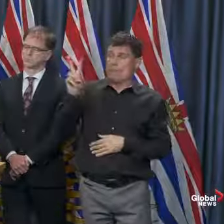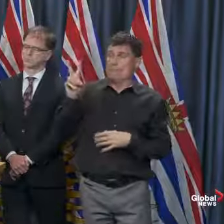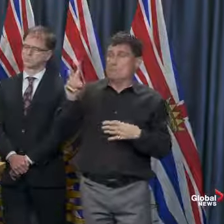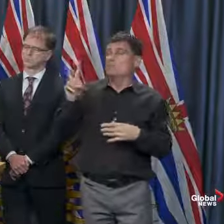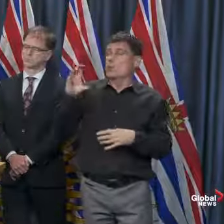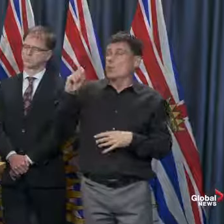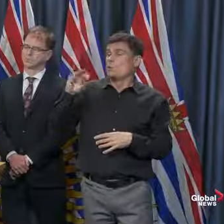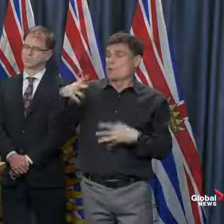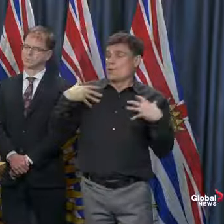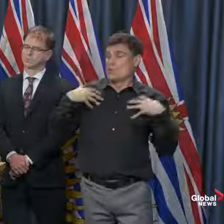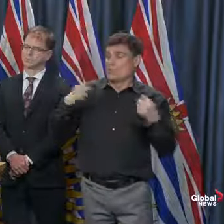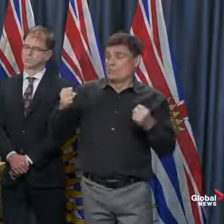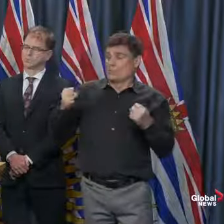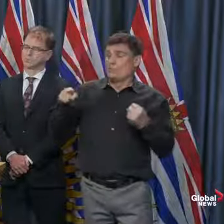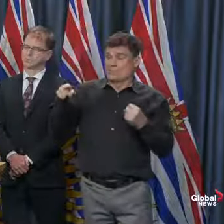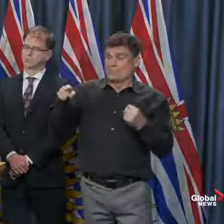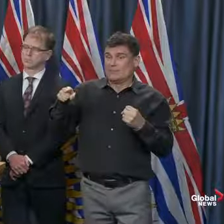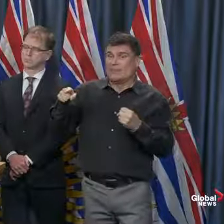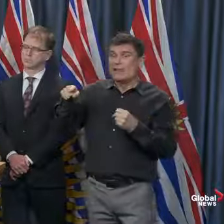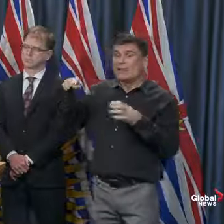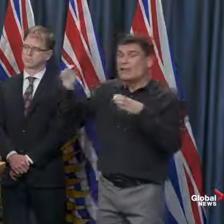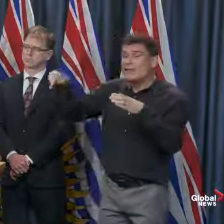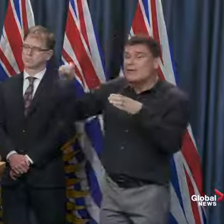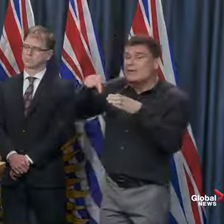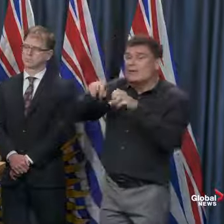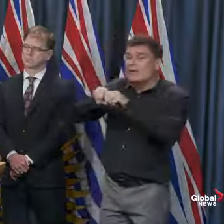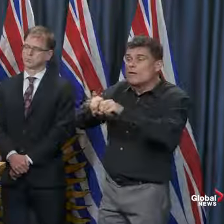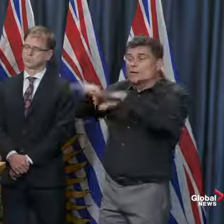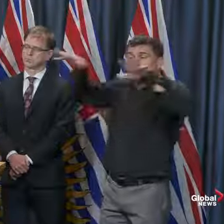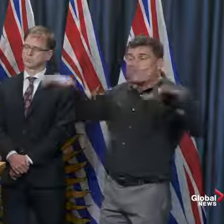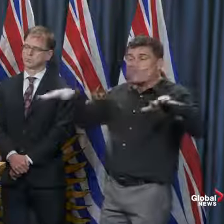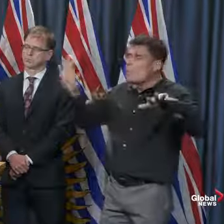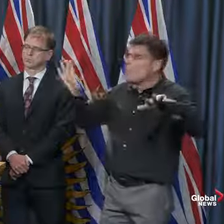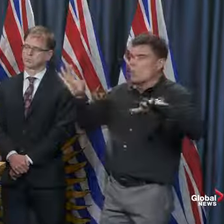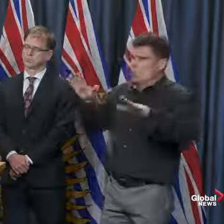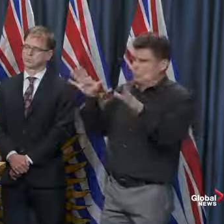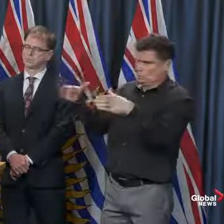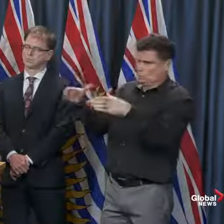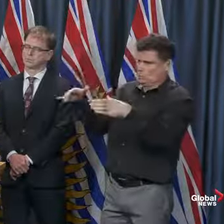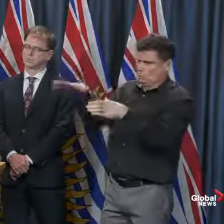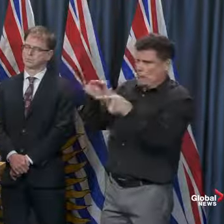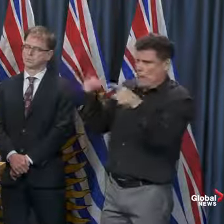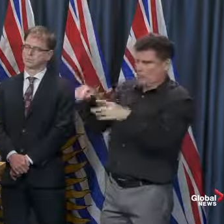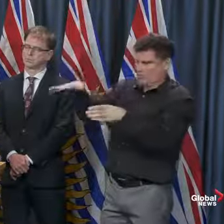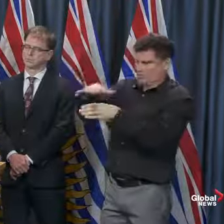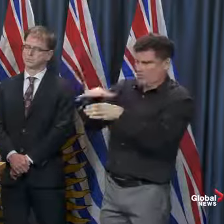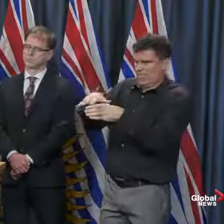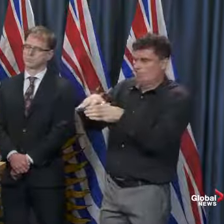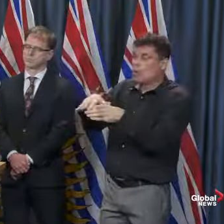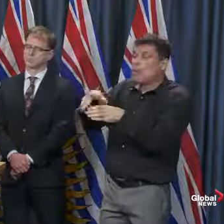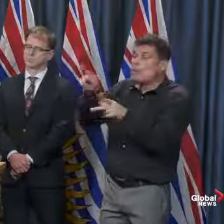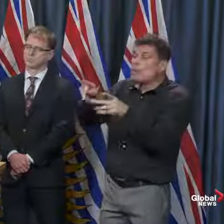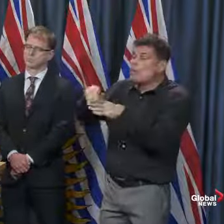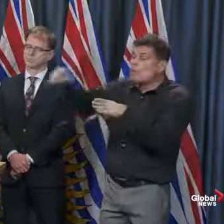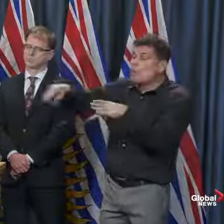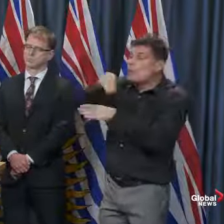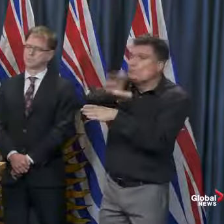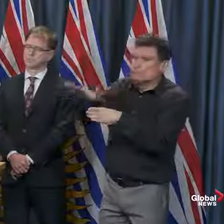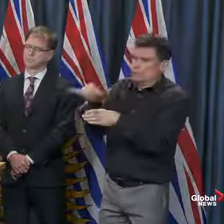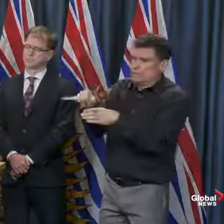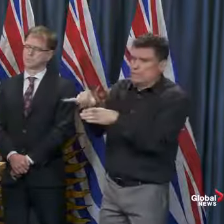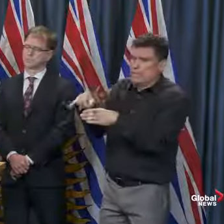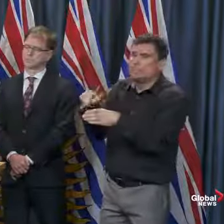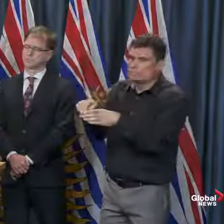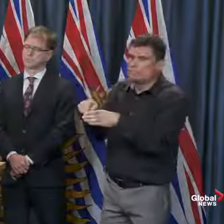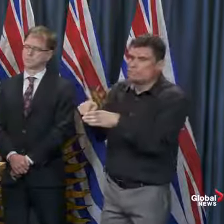find cases popping up in the one area. There are a number of buildings around the care center, so I'm